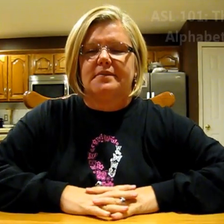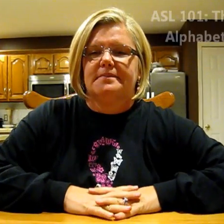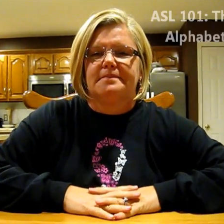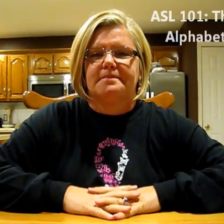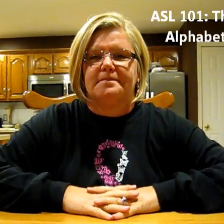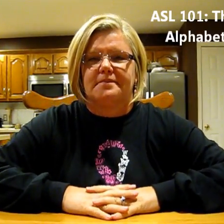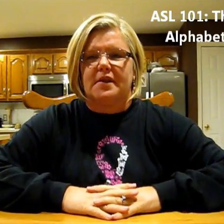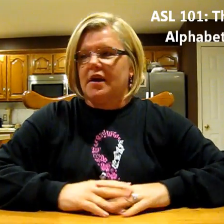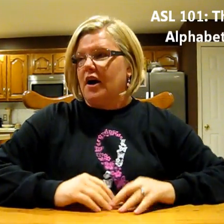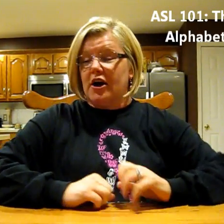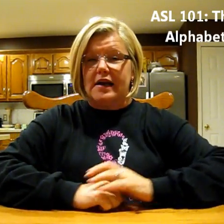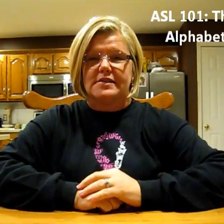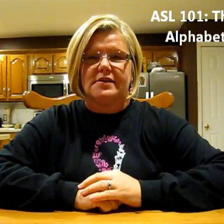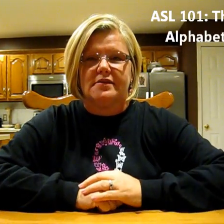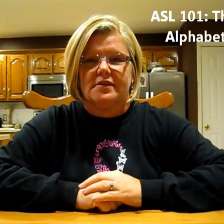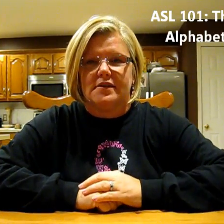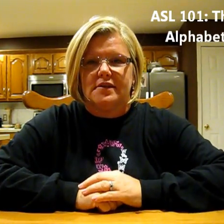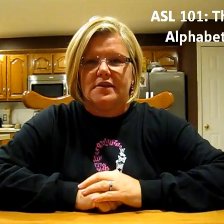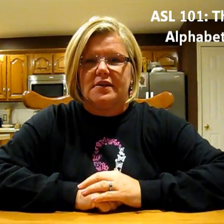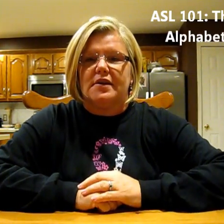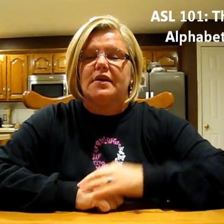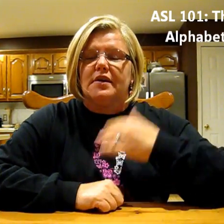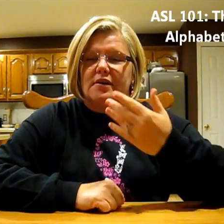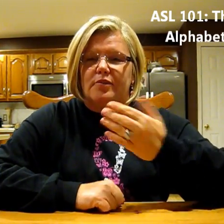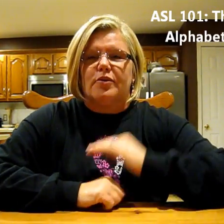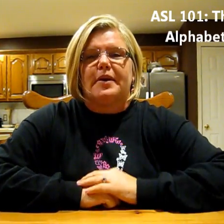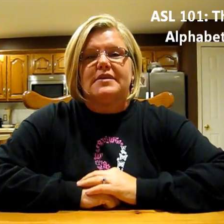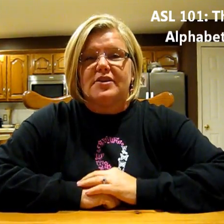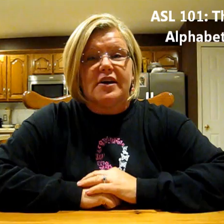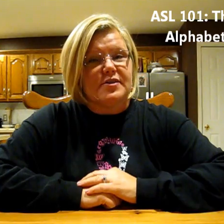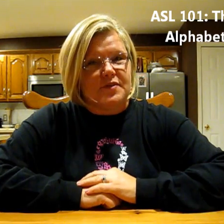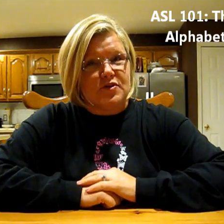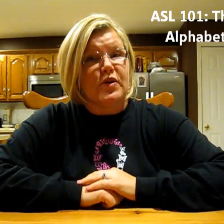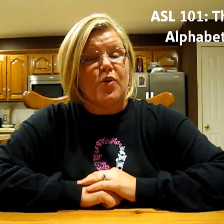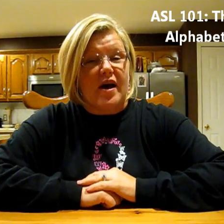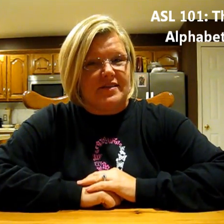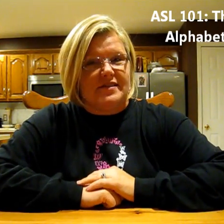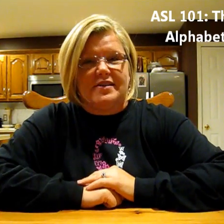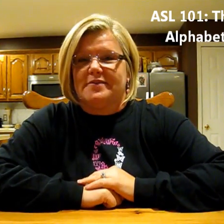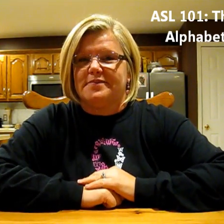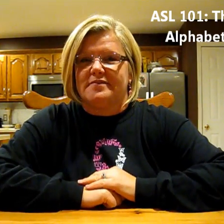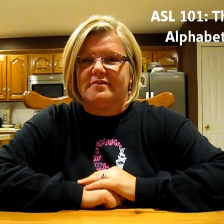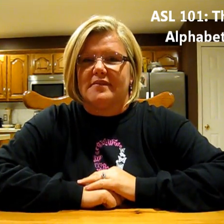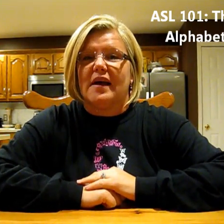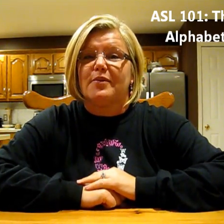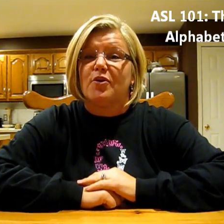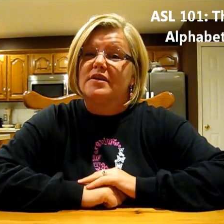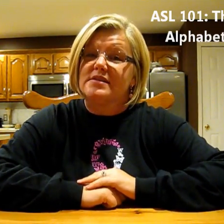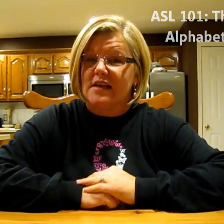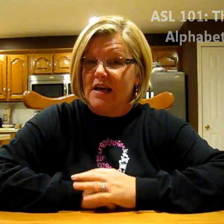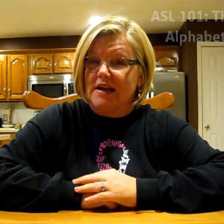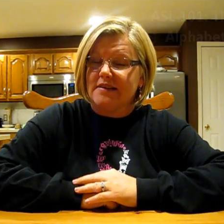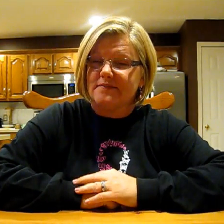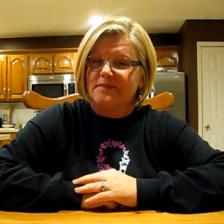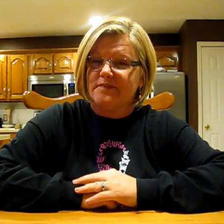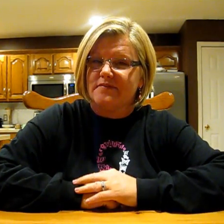I'm ready when you are. All right. For my dear husband's request, I'm going to sign